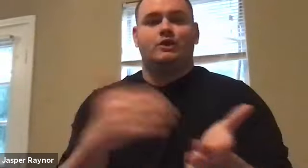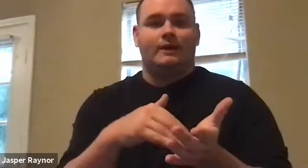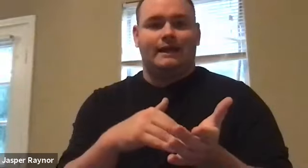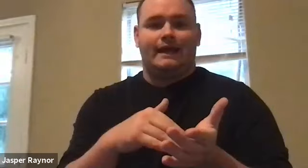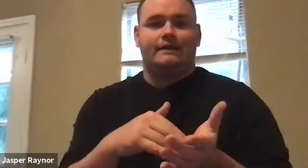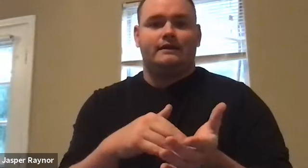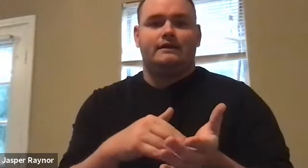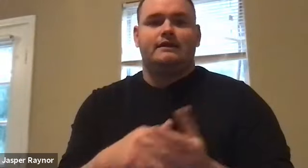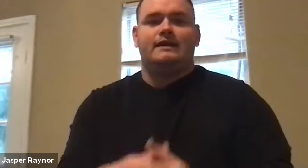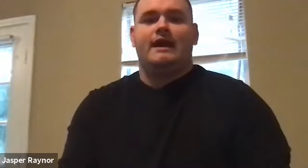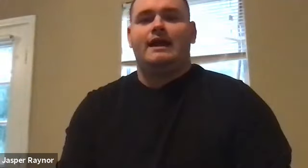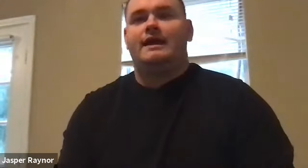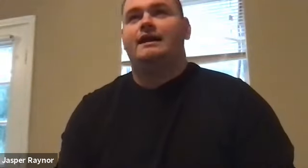do it again? And